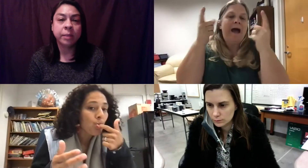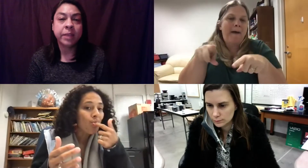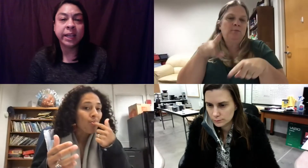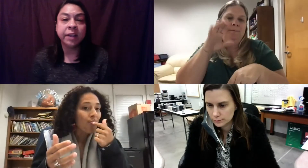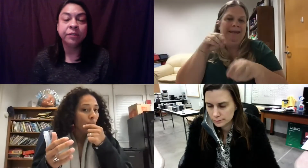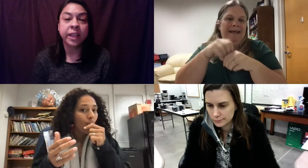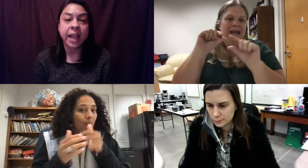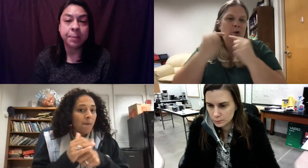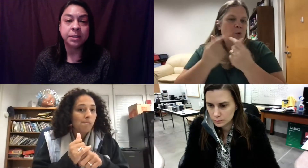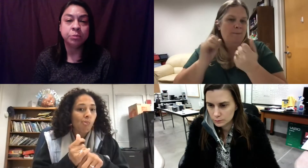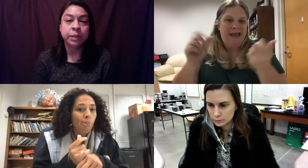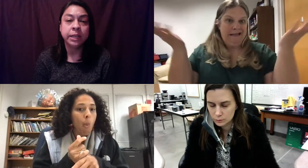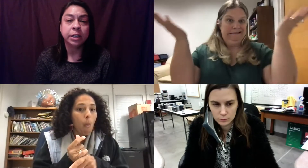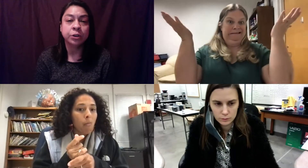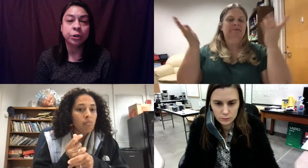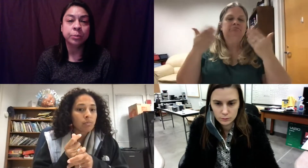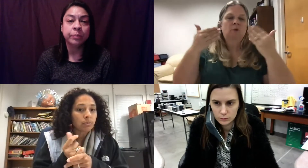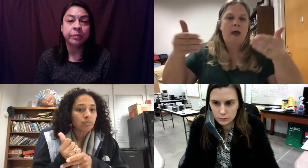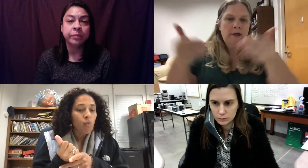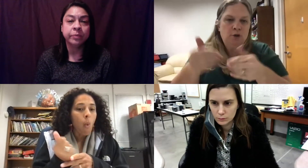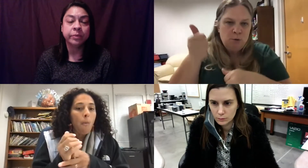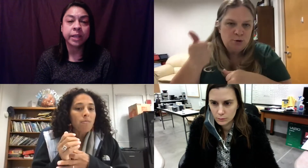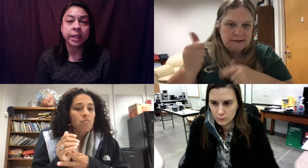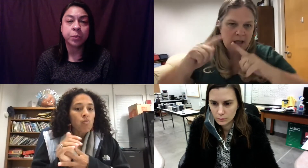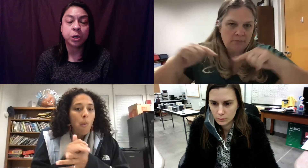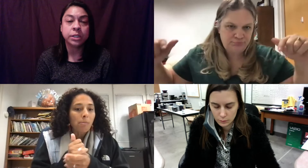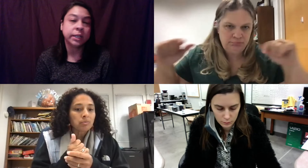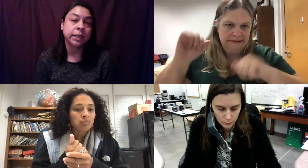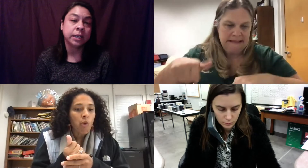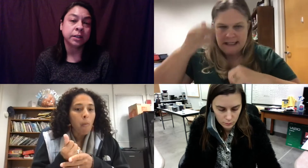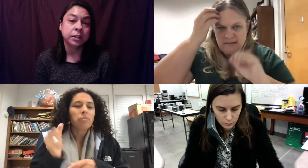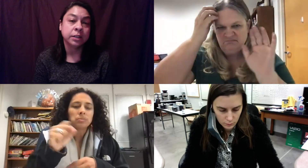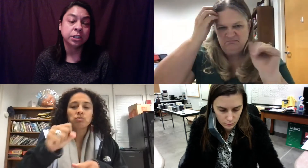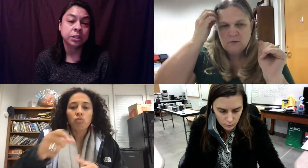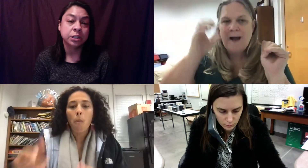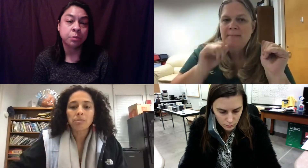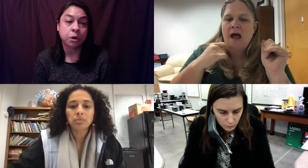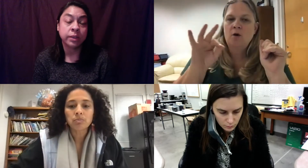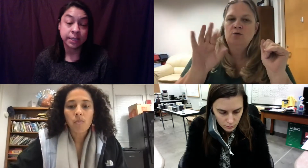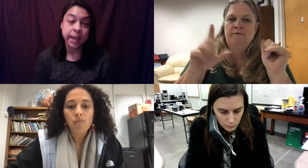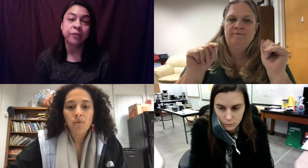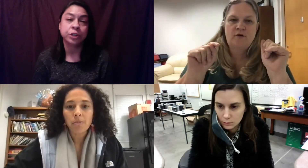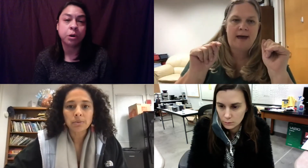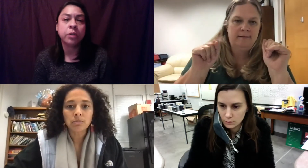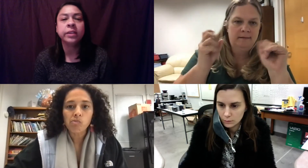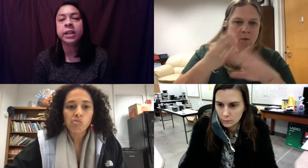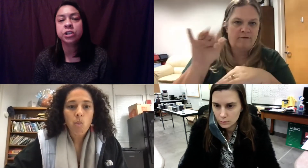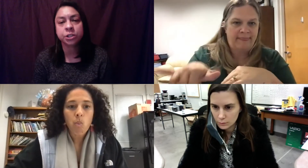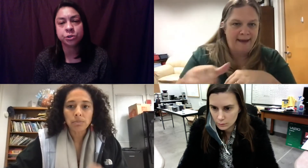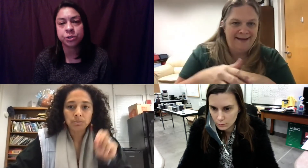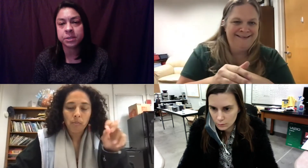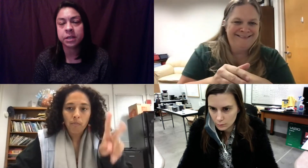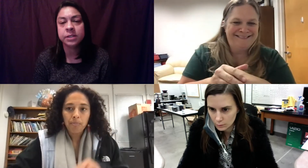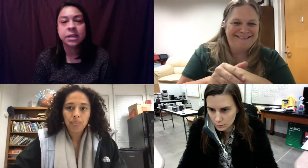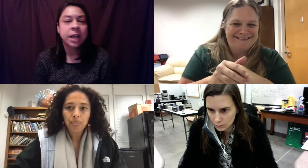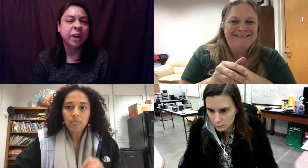with them that if they happen to be in a group that they weren't in today for tomorrow, then they can just